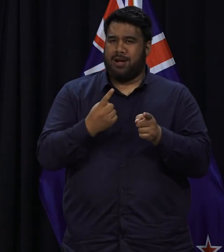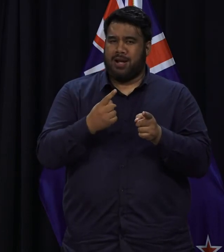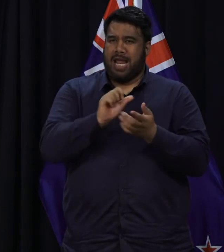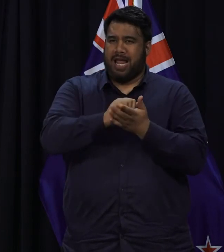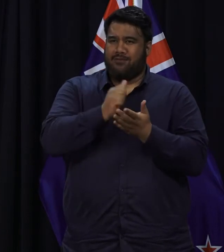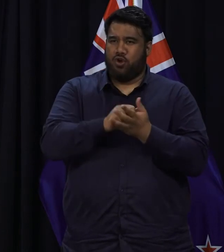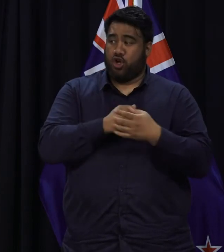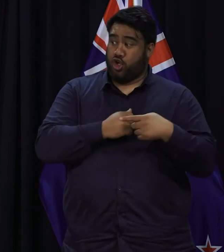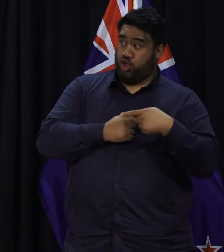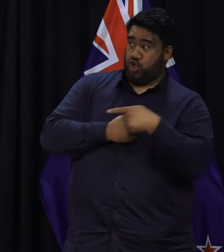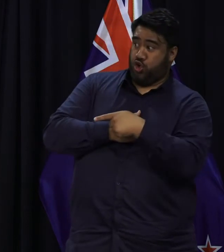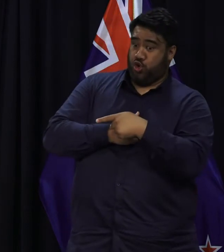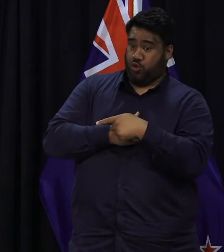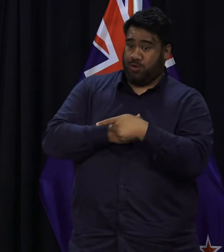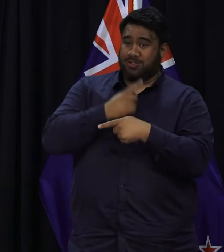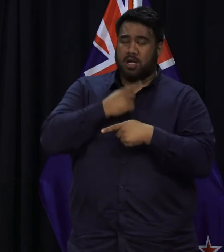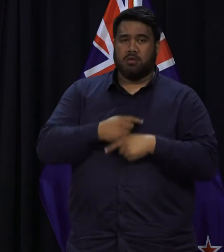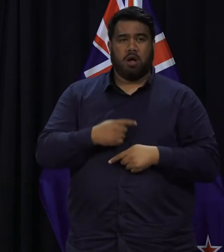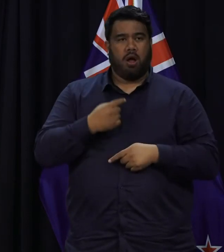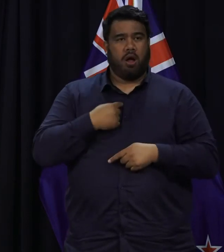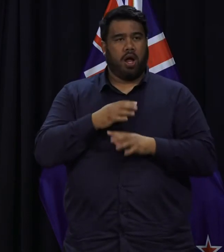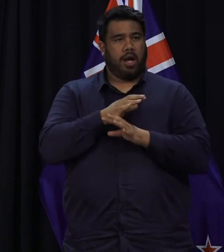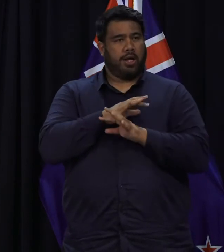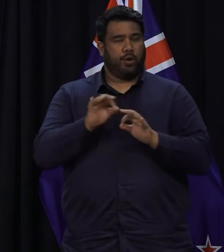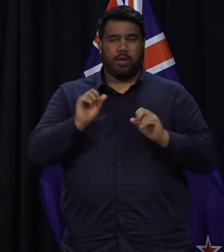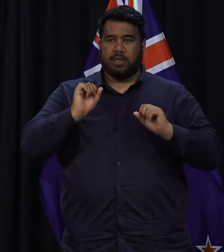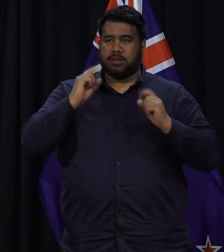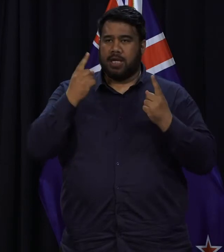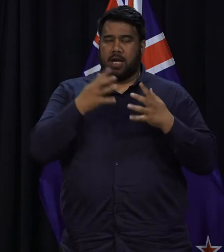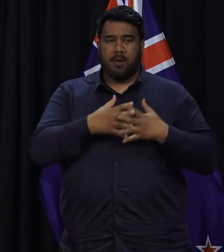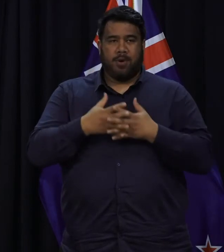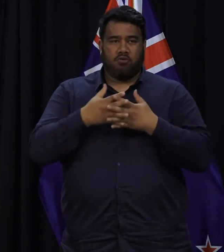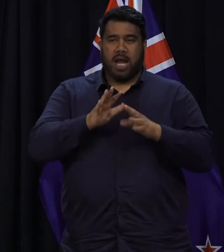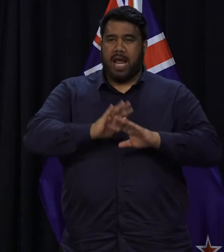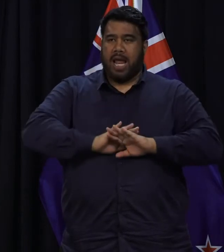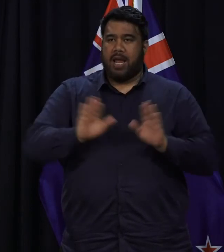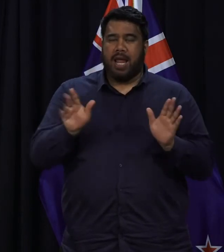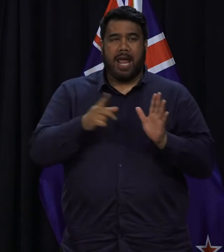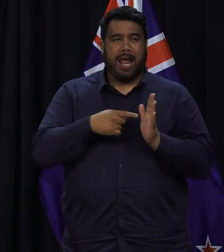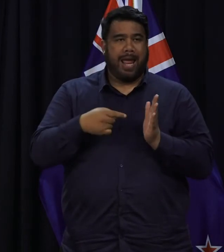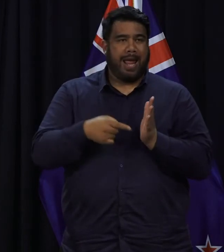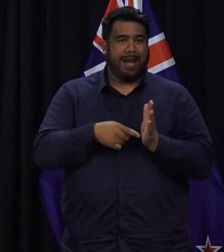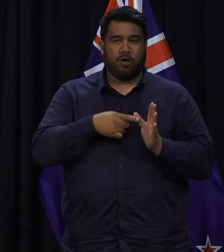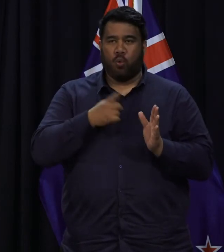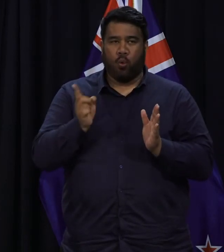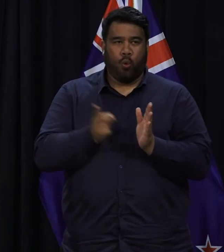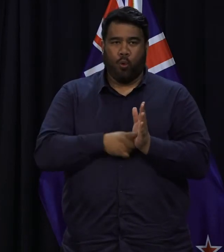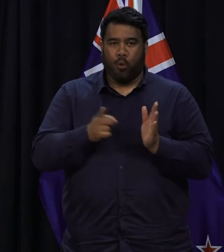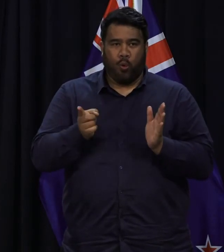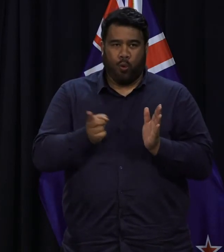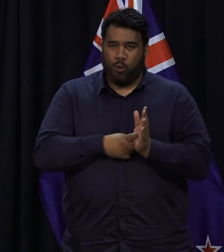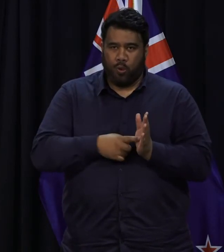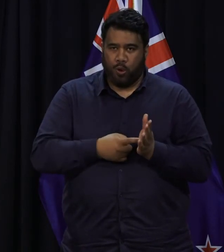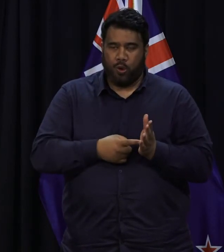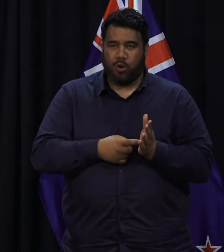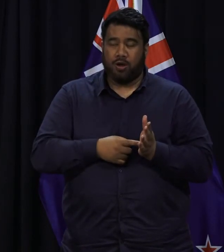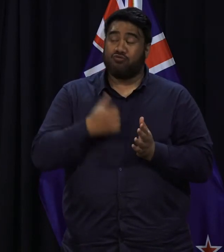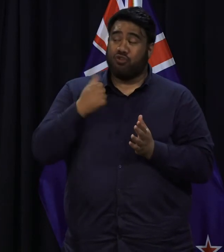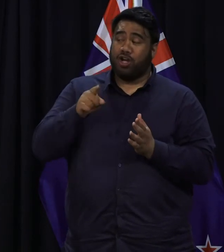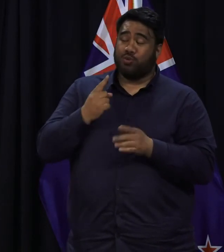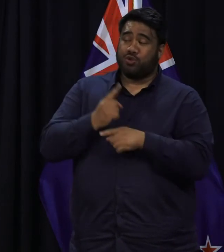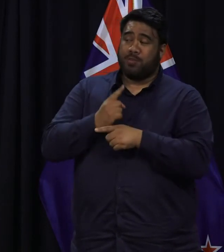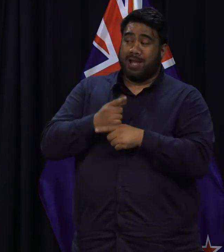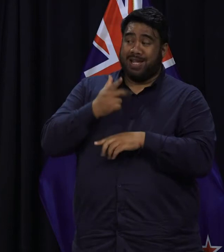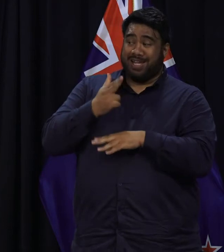all." And it's out of context. It is out of context. Thank you for recognising that. I was talking about gun reform. I just